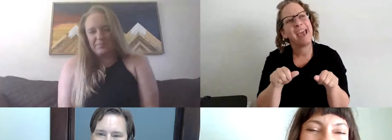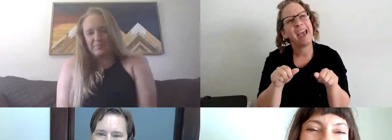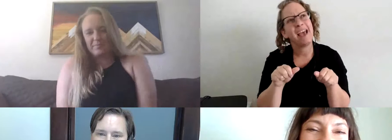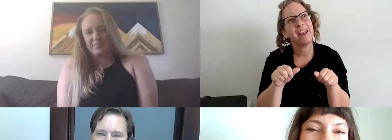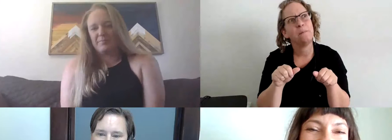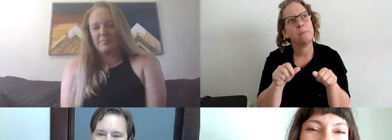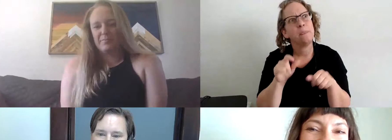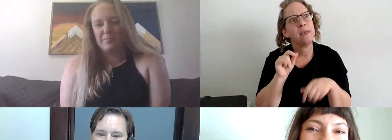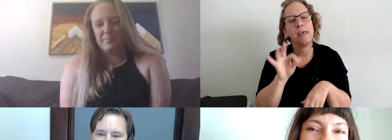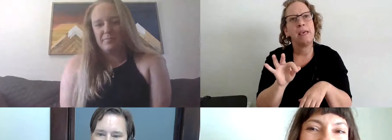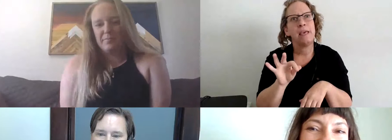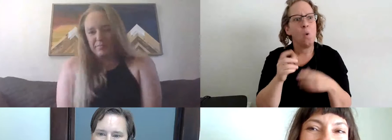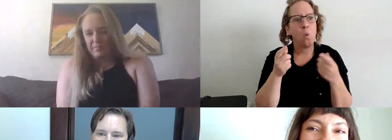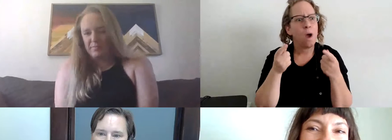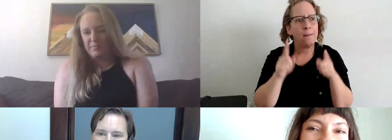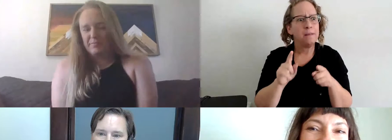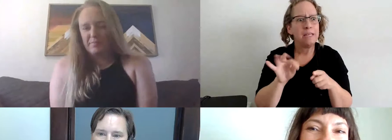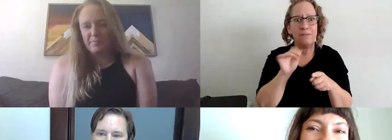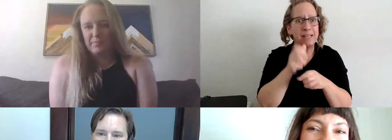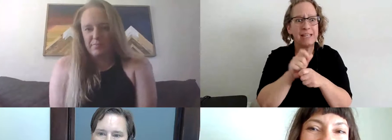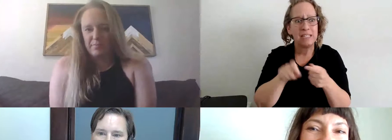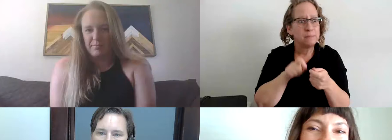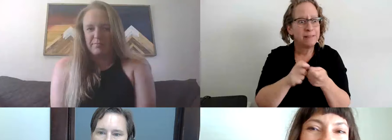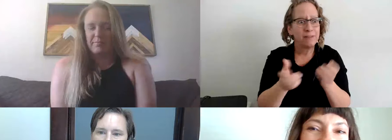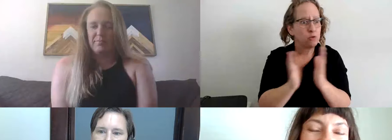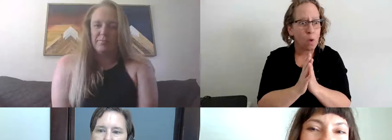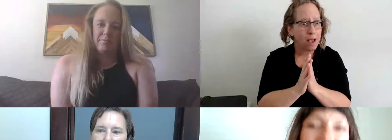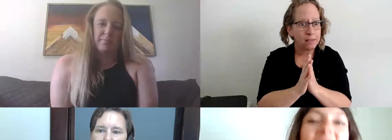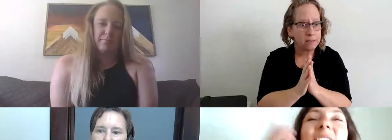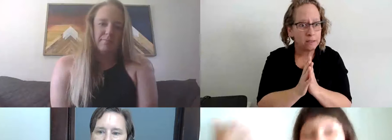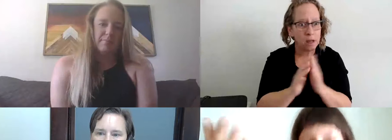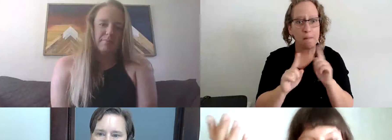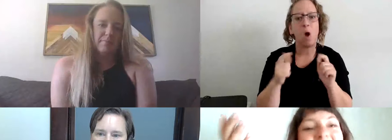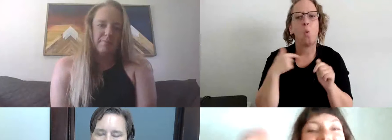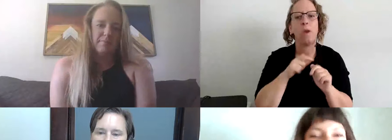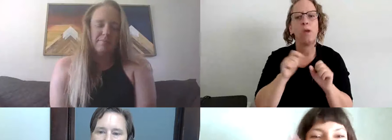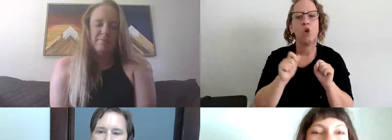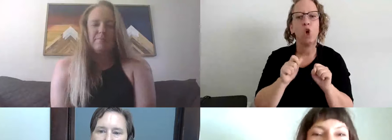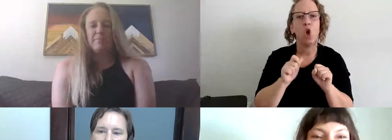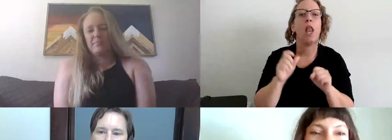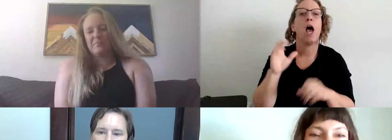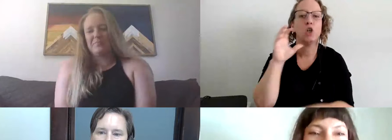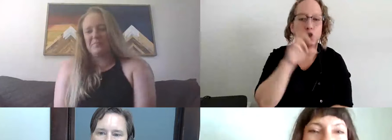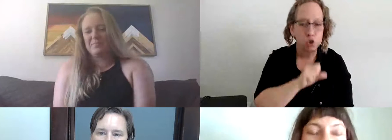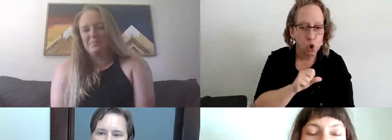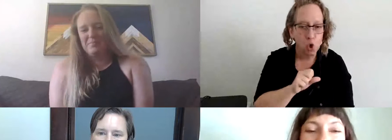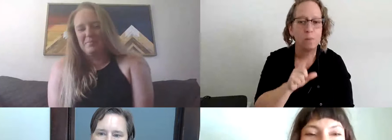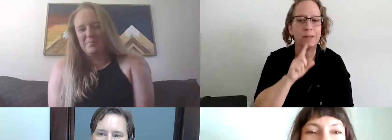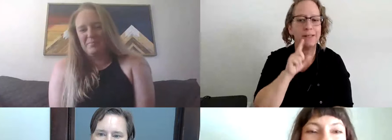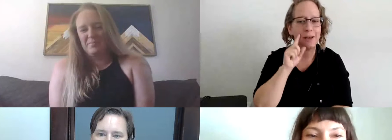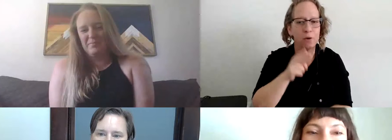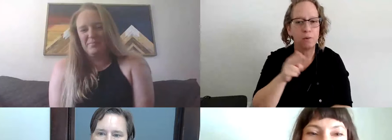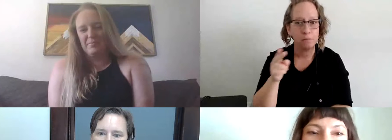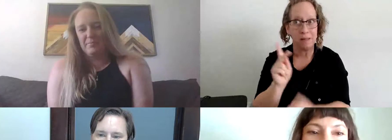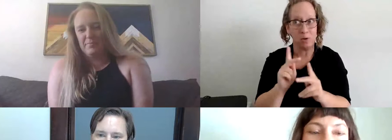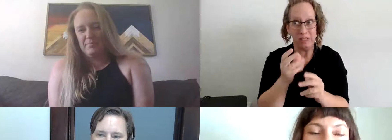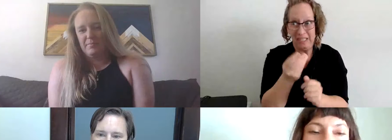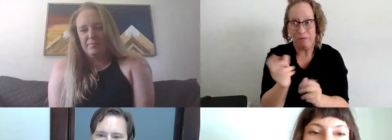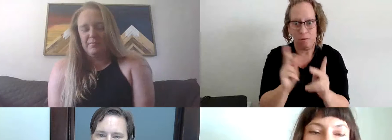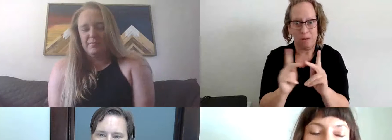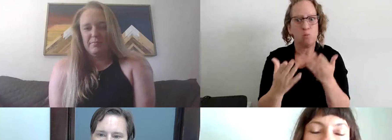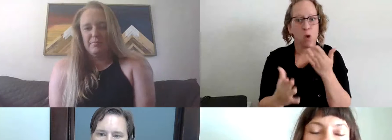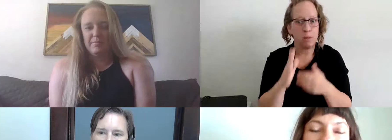If you didn't get a specific request, but we can pretty much assume that there will be multiple people out there